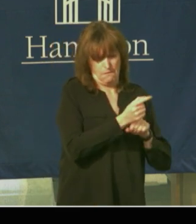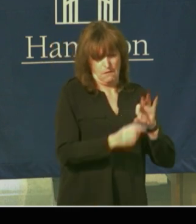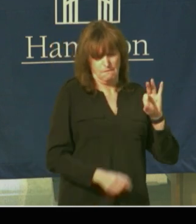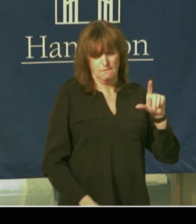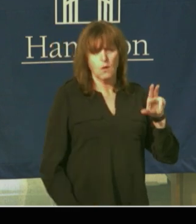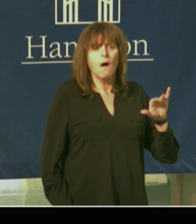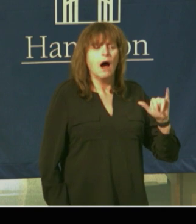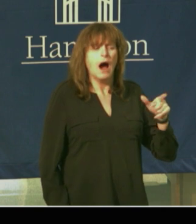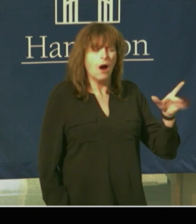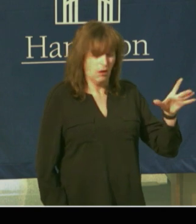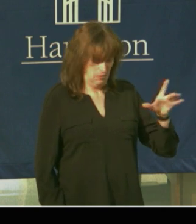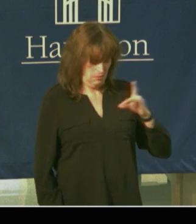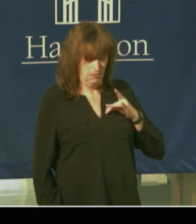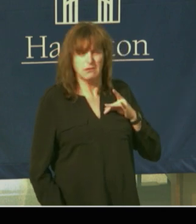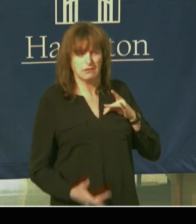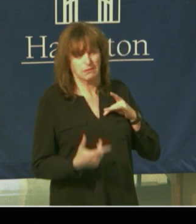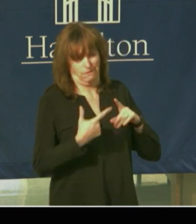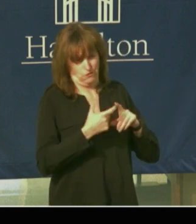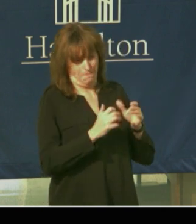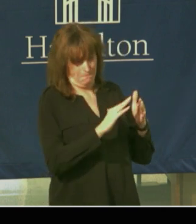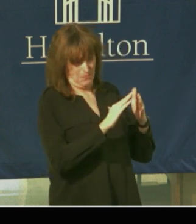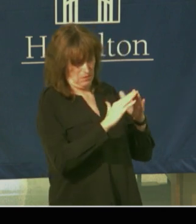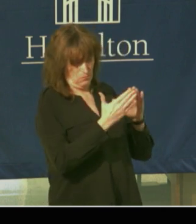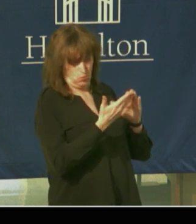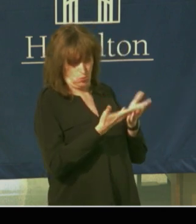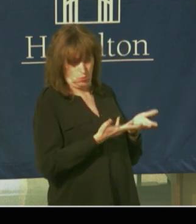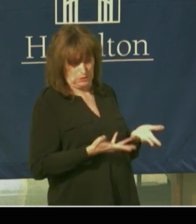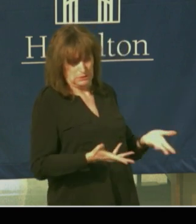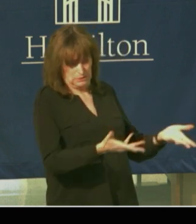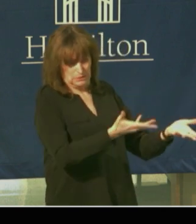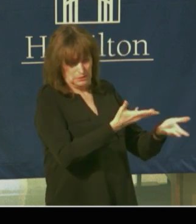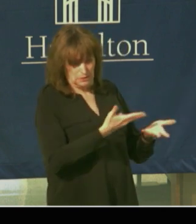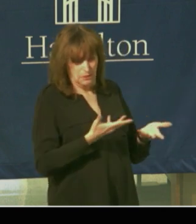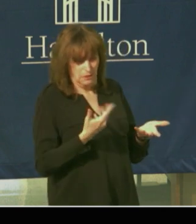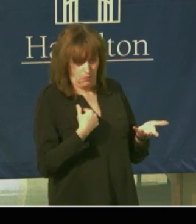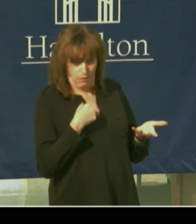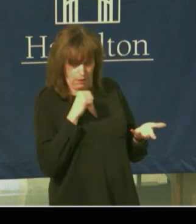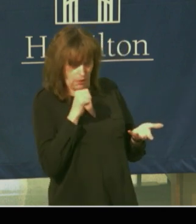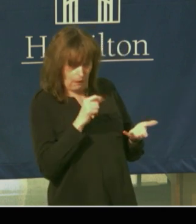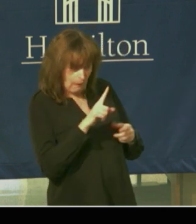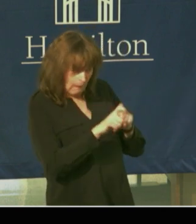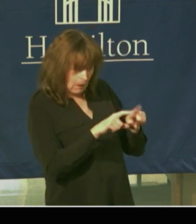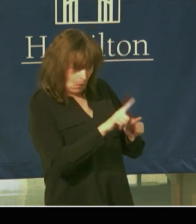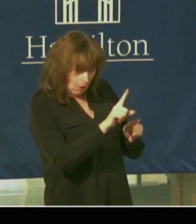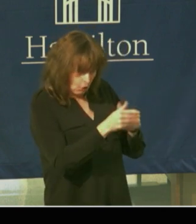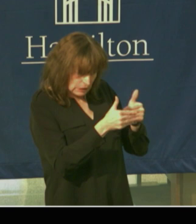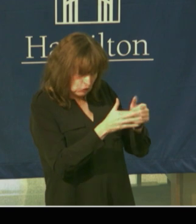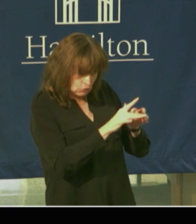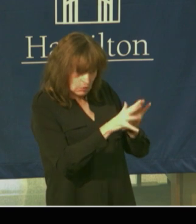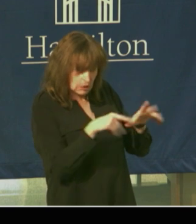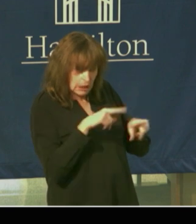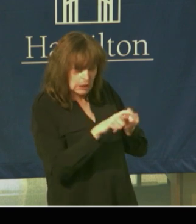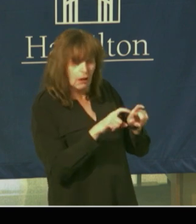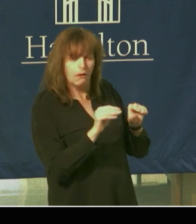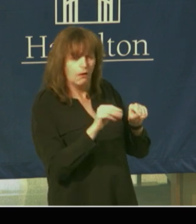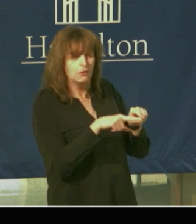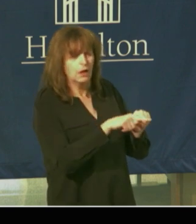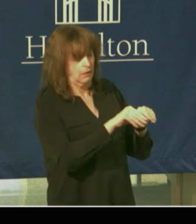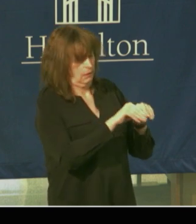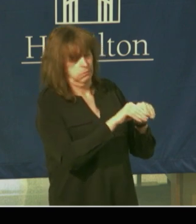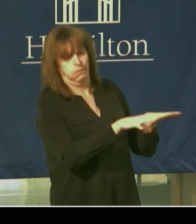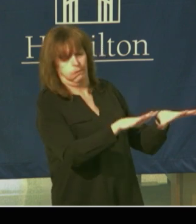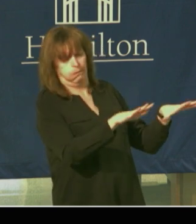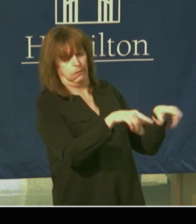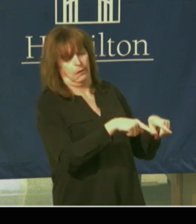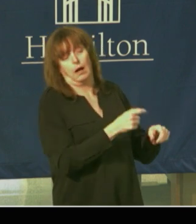down cases. We don't try to figure out who they came in contact with. We just know that the influenza virus will circulate in